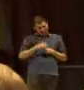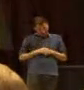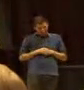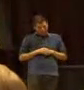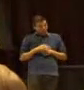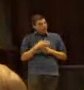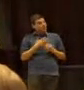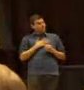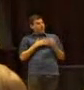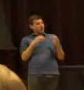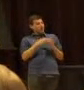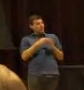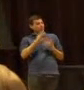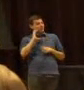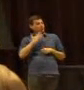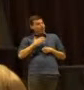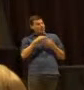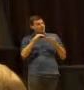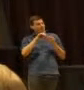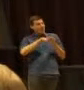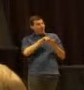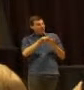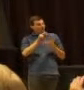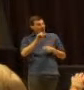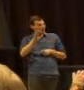Hour NYC. Thank you guys for having us.